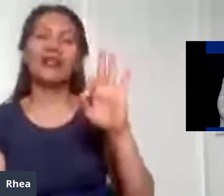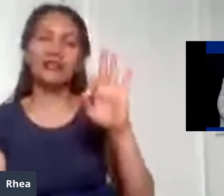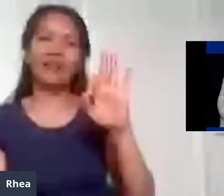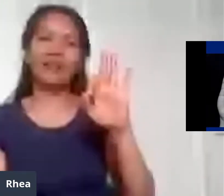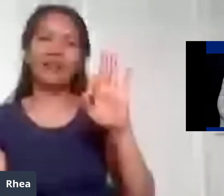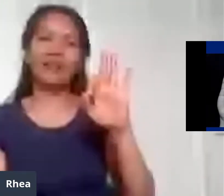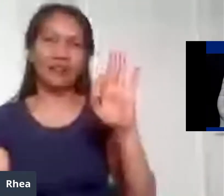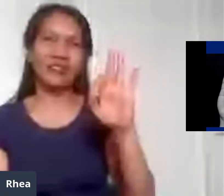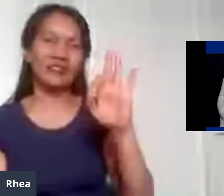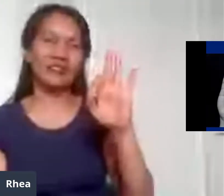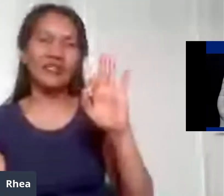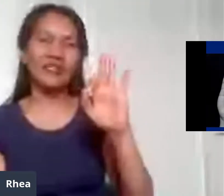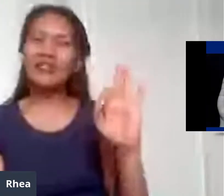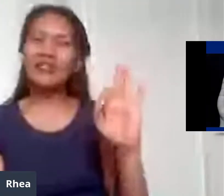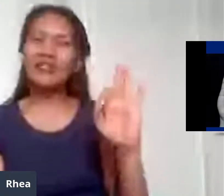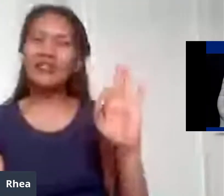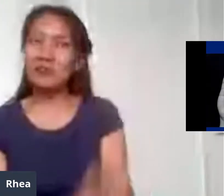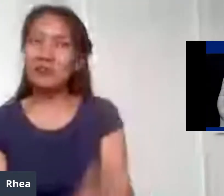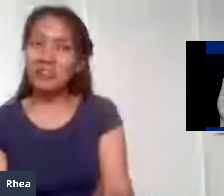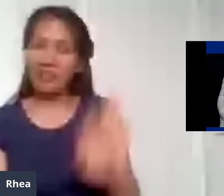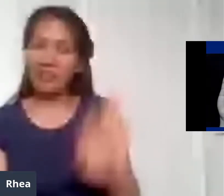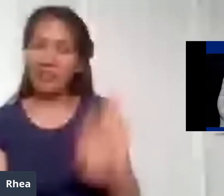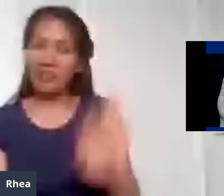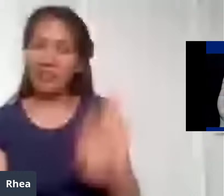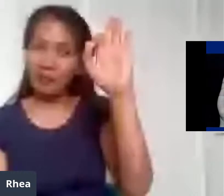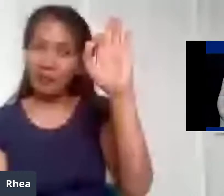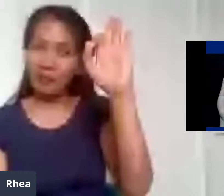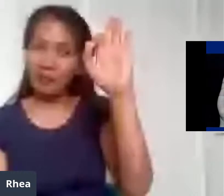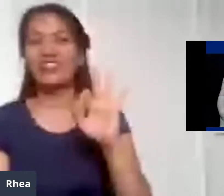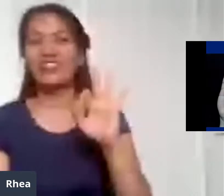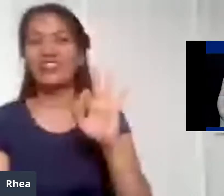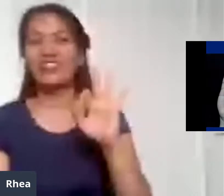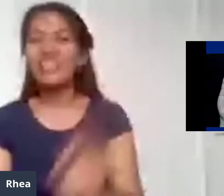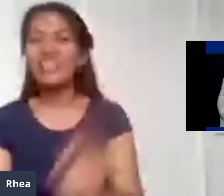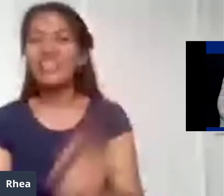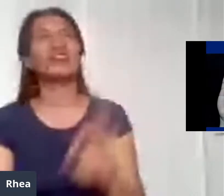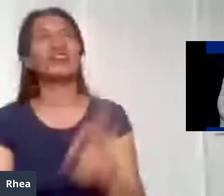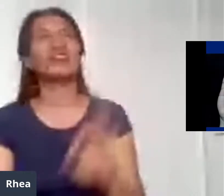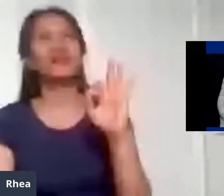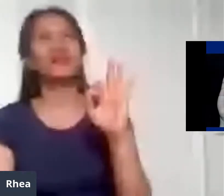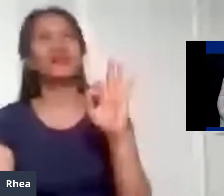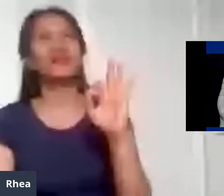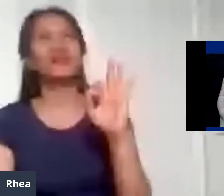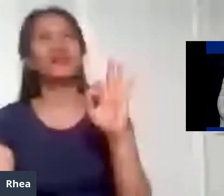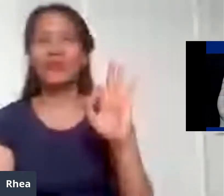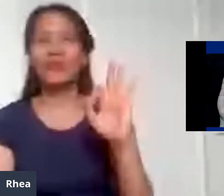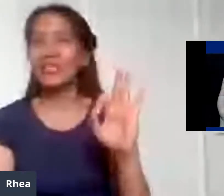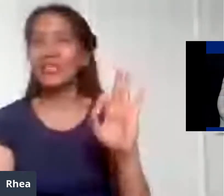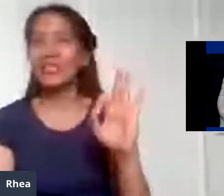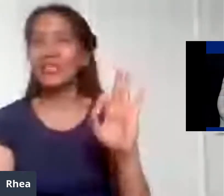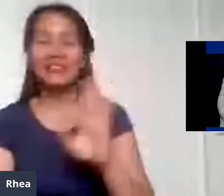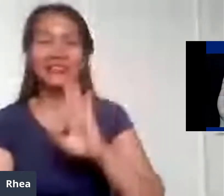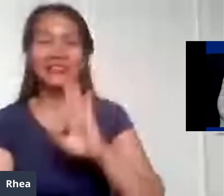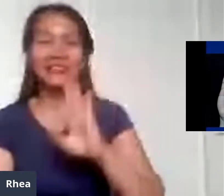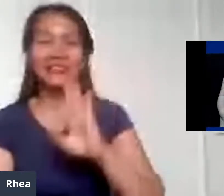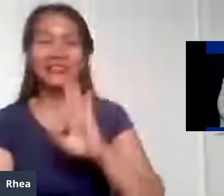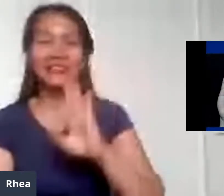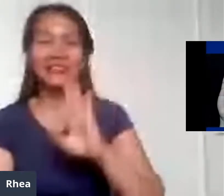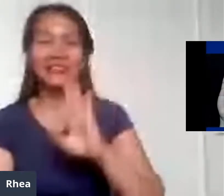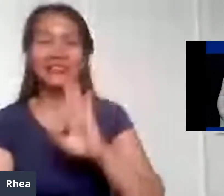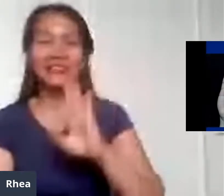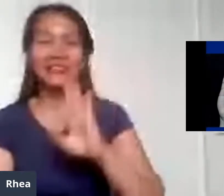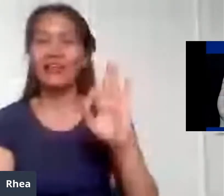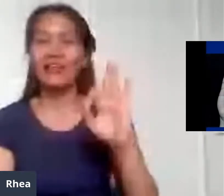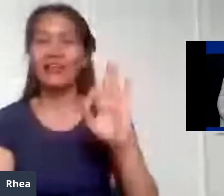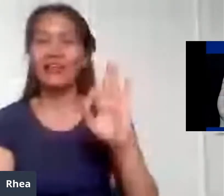Letter F, the hearing word would mean for us tree or would mean for us money. But this is letter